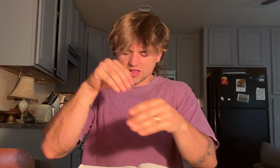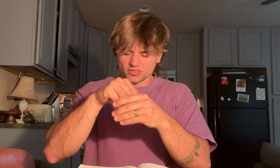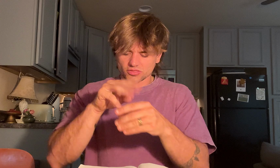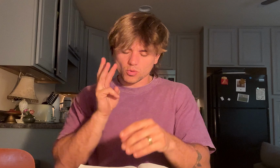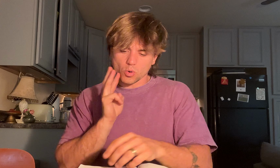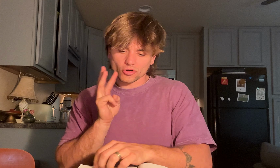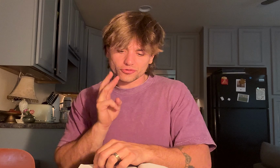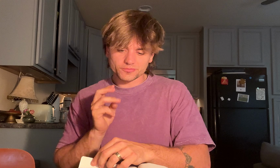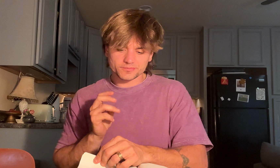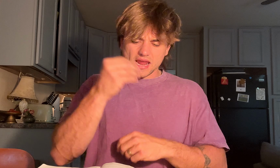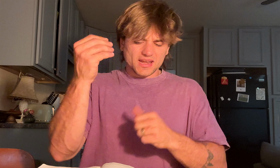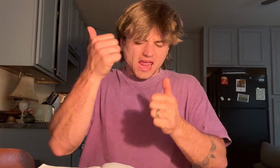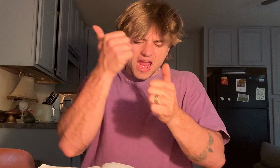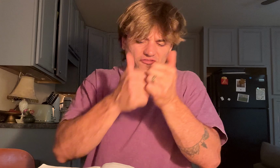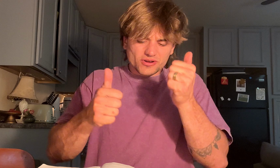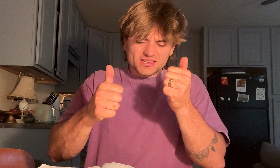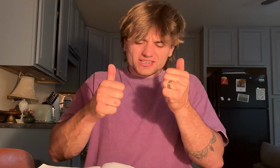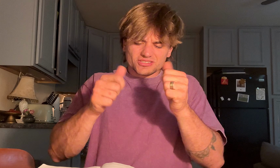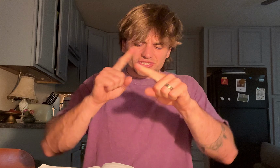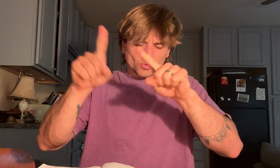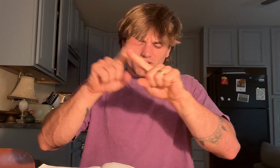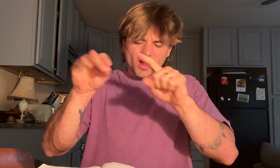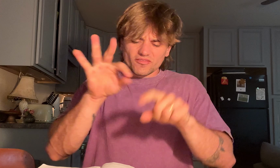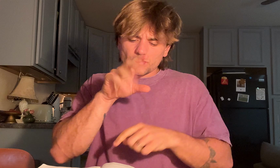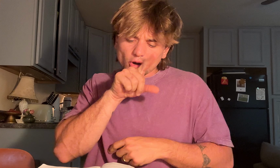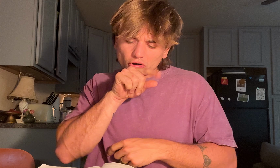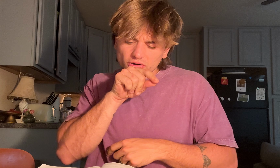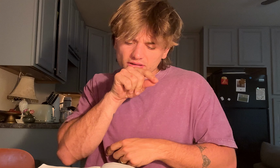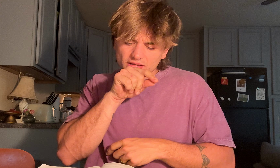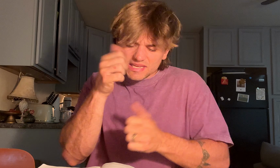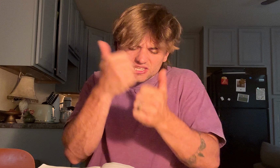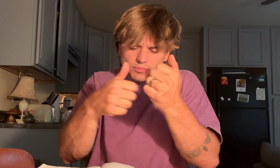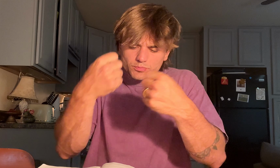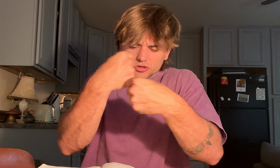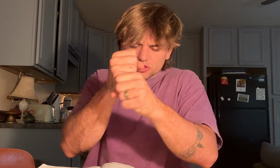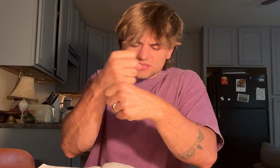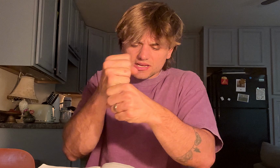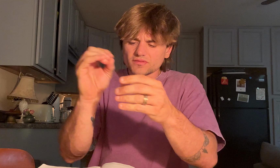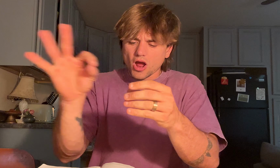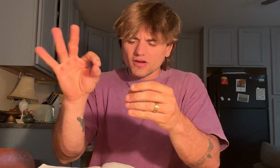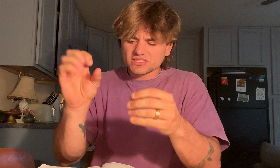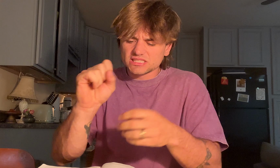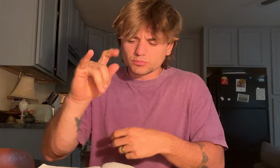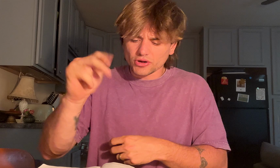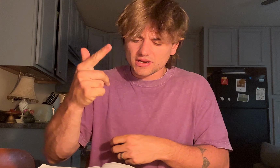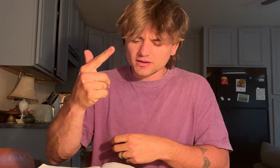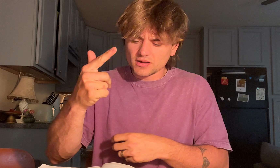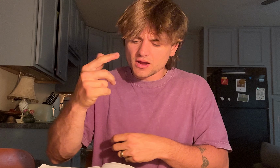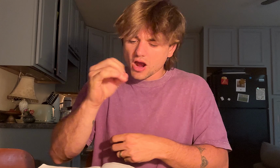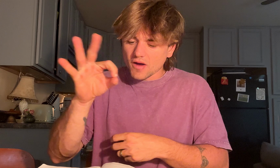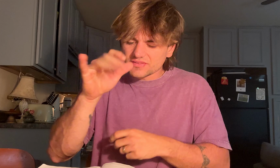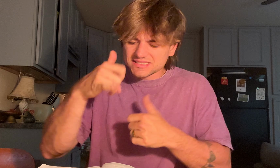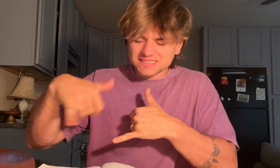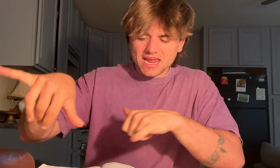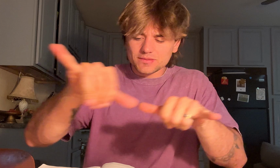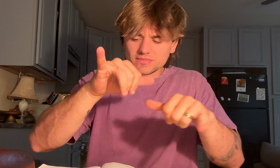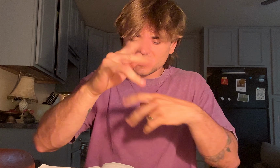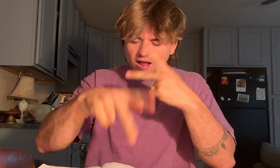in the water, and every sort of bird, each producing offspring of the same